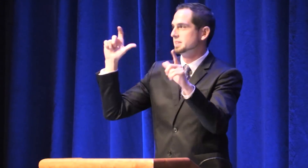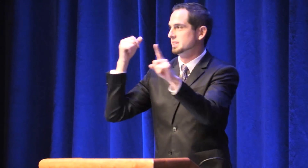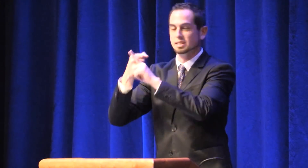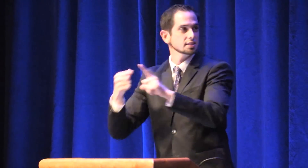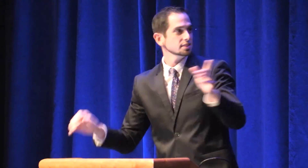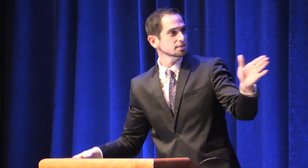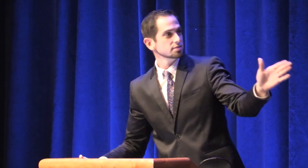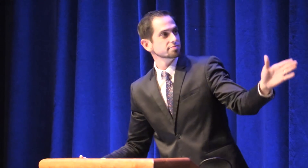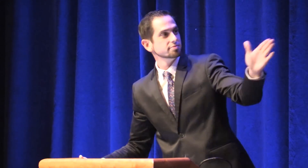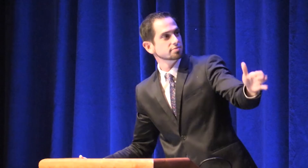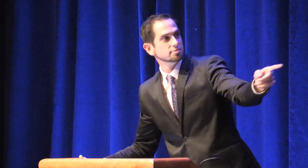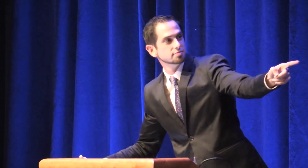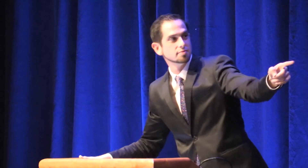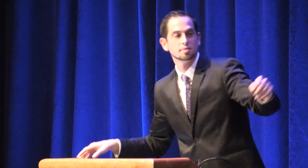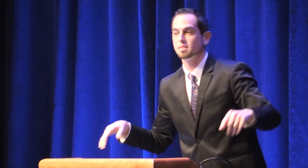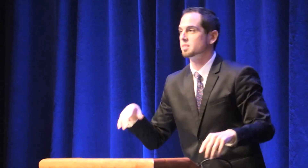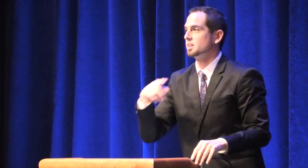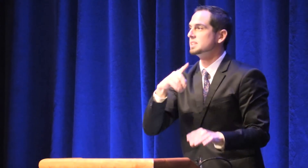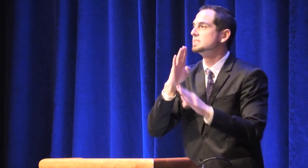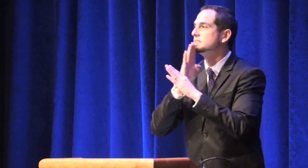Awakening, produced by Deaf West.